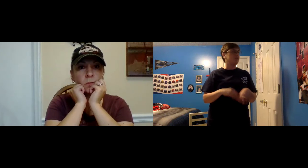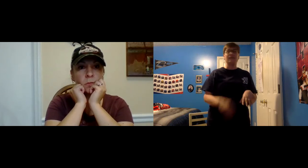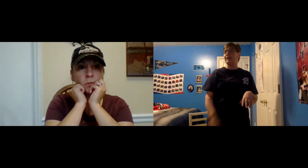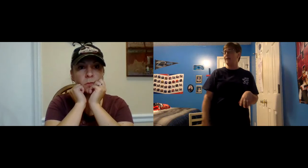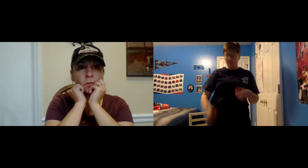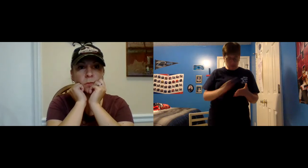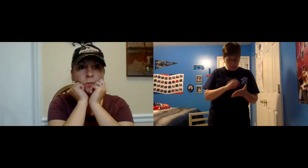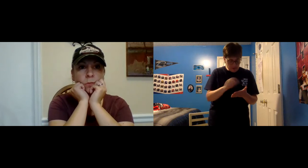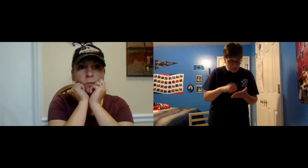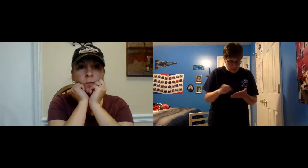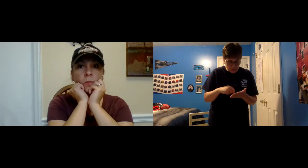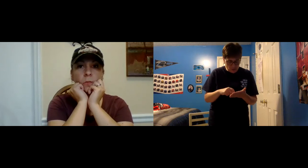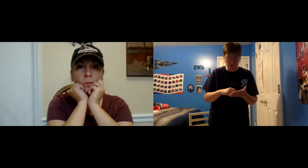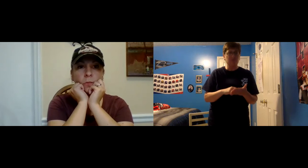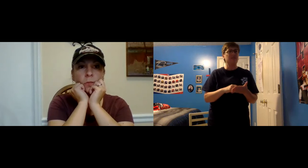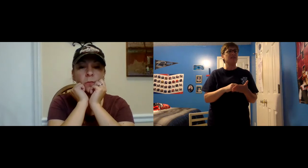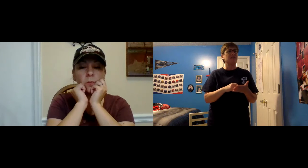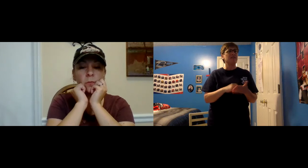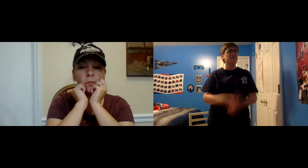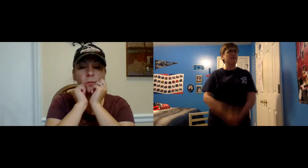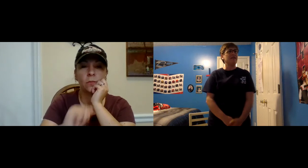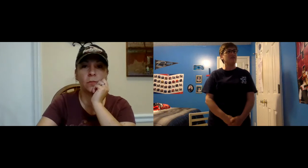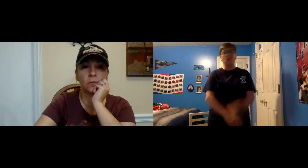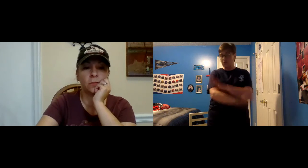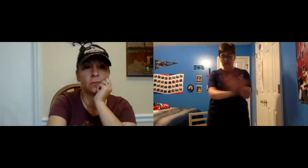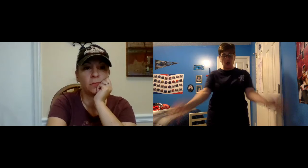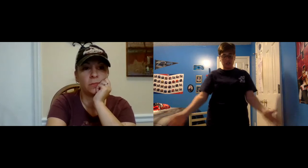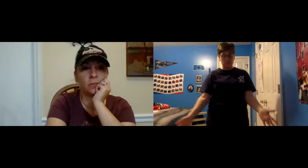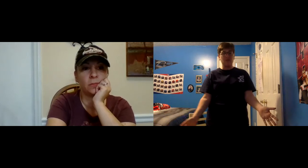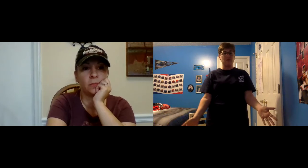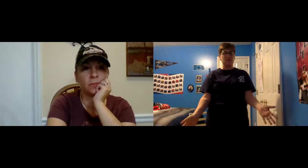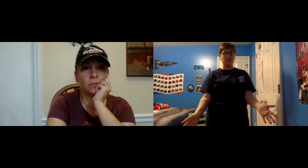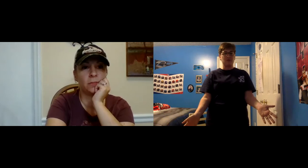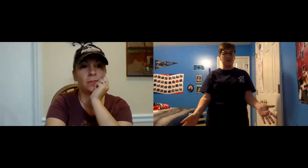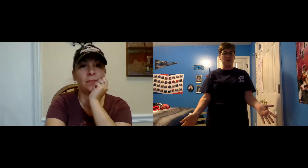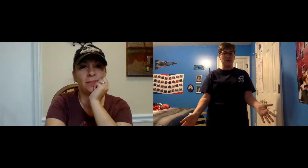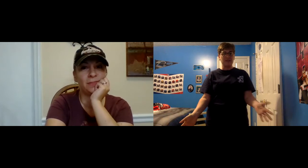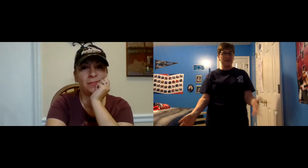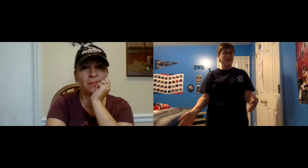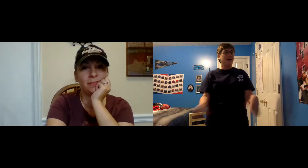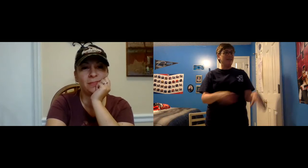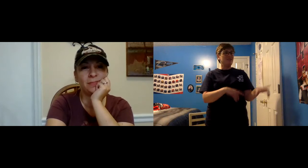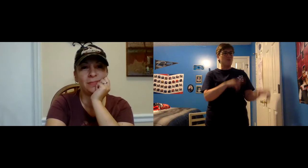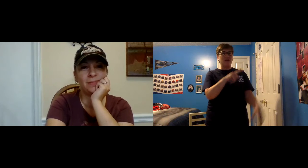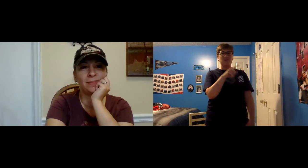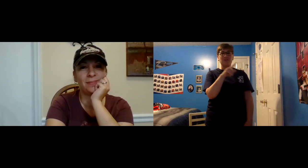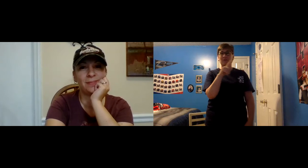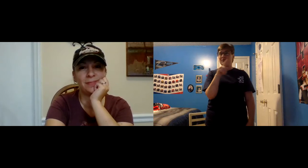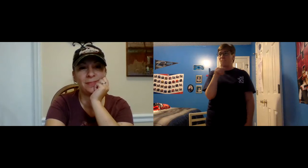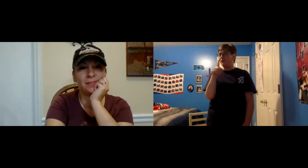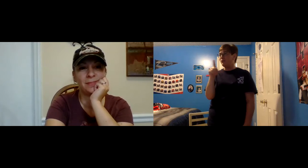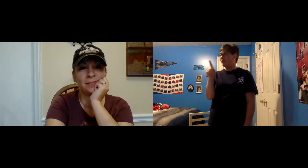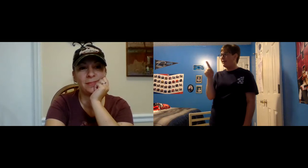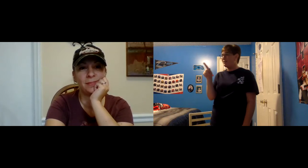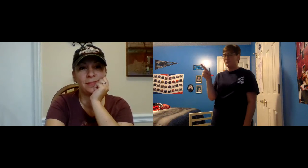he's just like, he was supposed to be doing his work, and all of a sudden he looks up and he's totally lost in what he was supposed to be doing. And he's just watching the